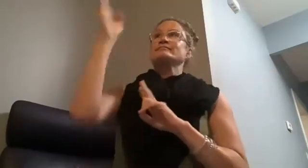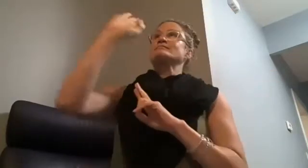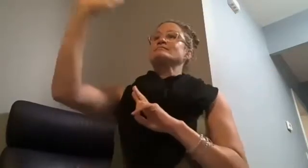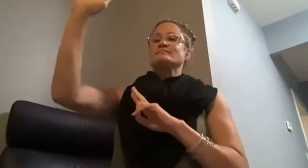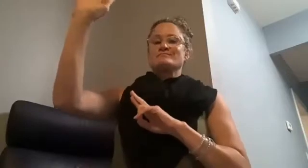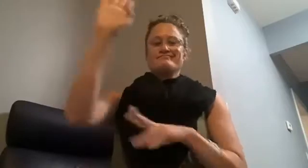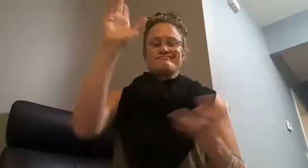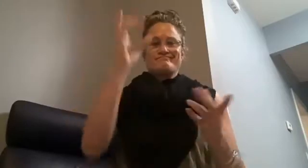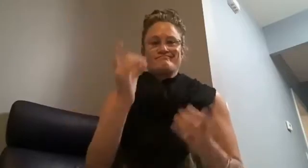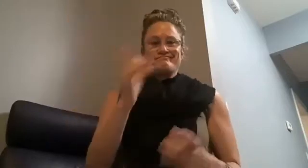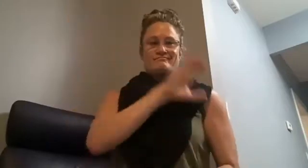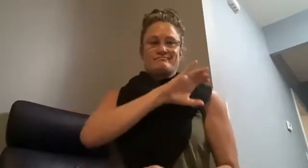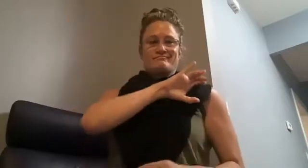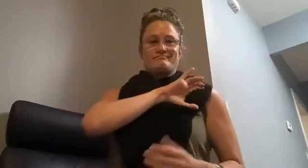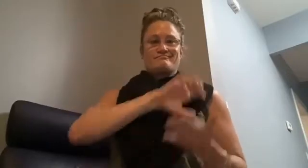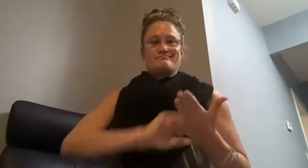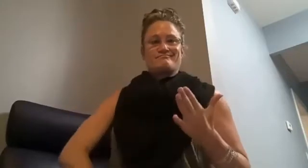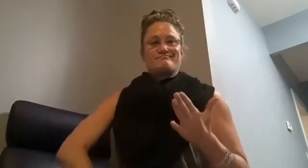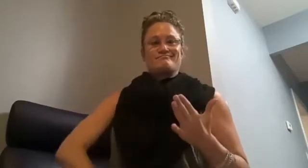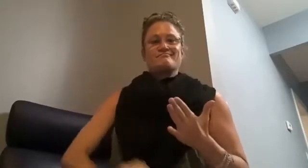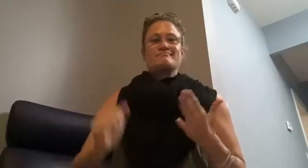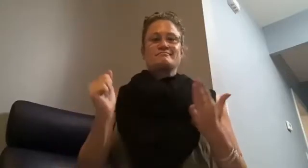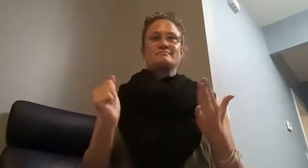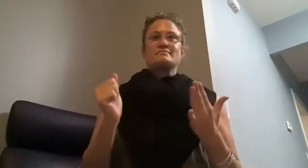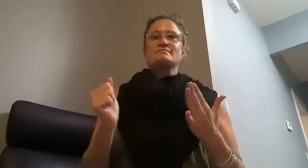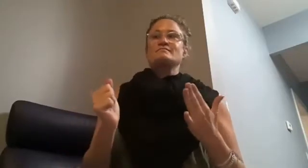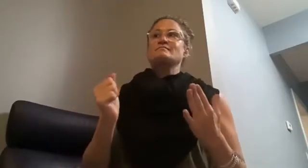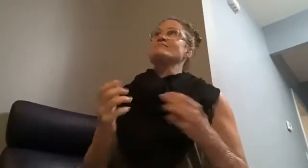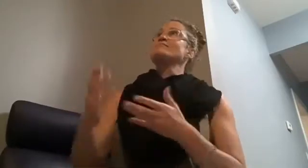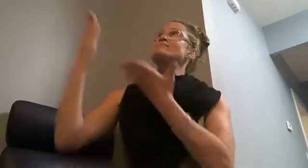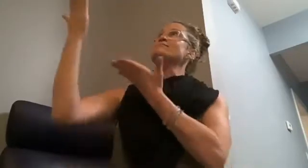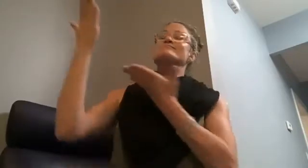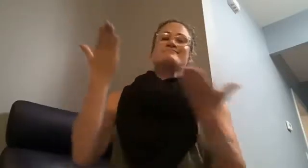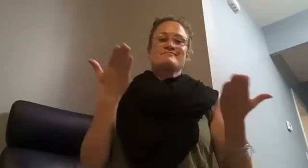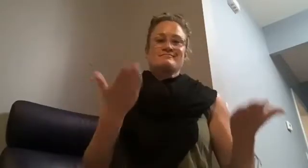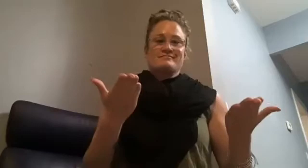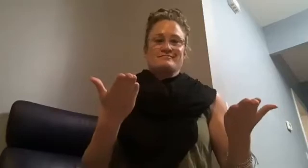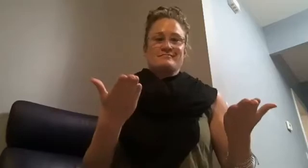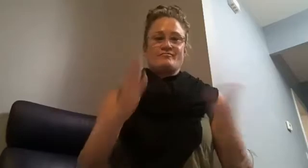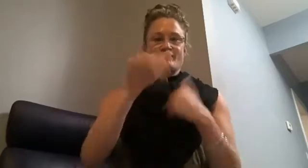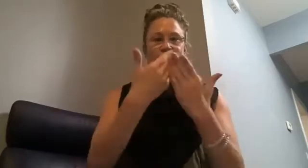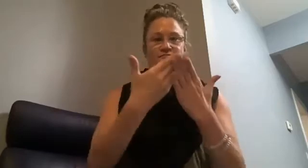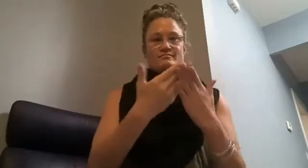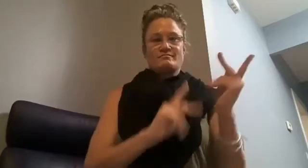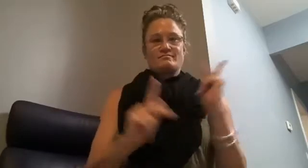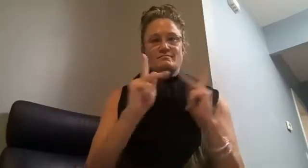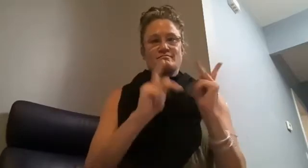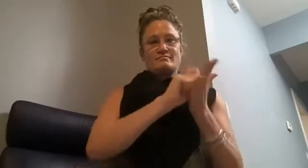character. 7, humbly asked Him to remove our shortcomings. 8, made a list of all persons we had harmed and became willing to make amends to them